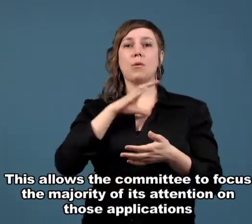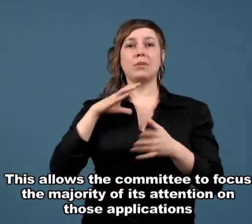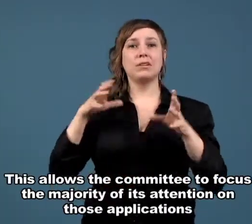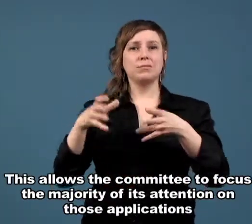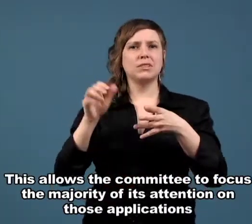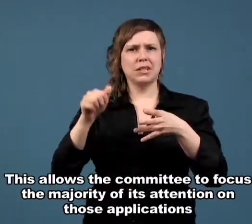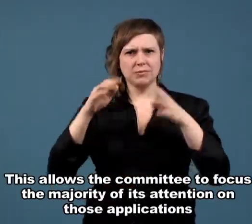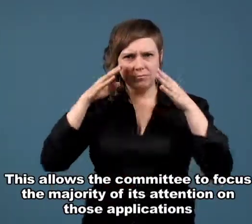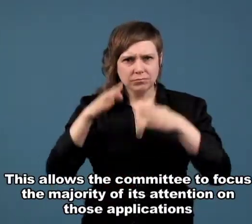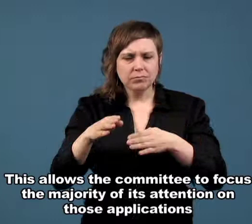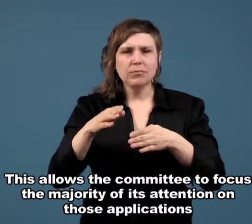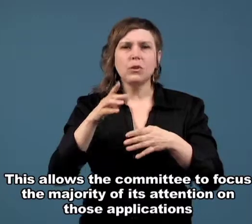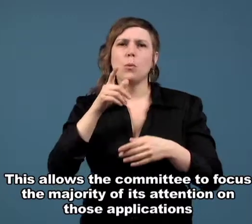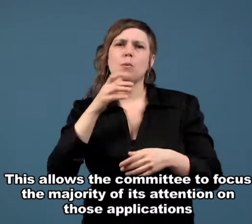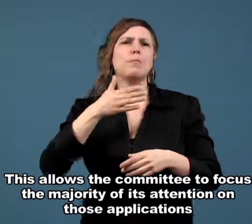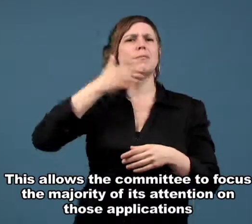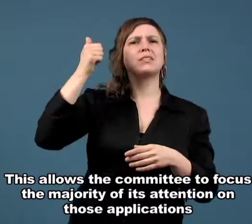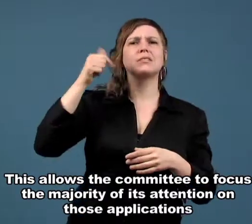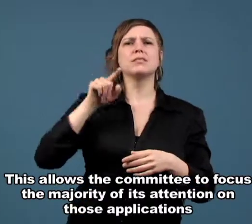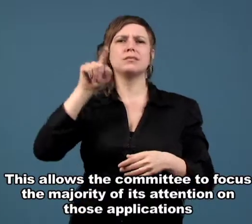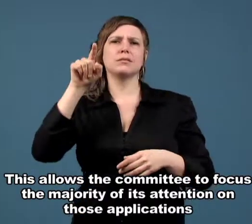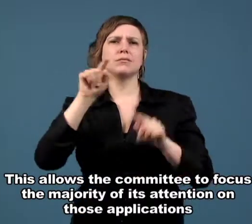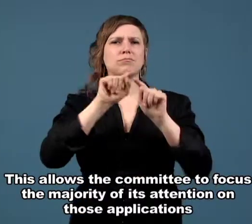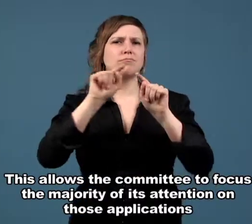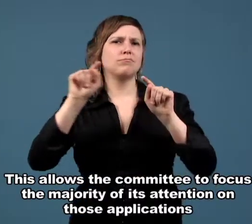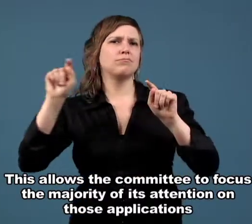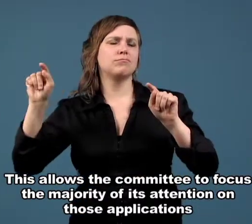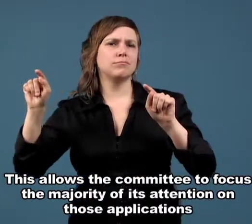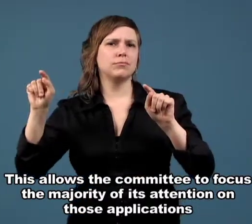the majority of its attention on those applications